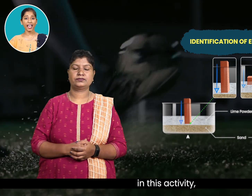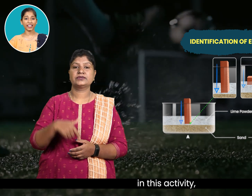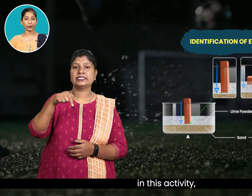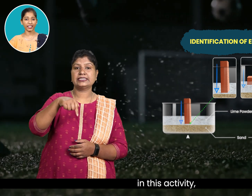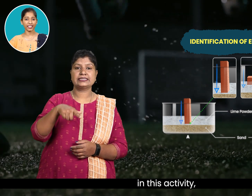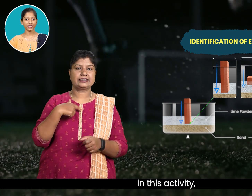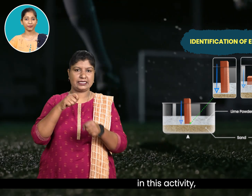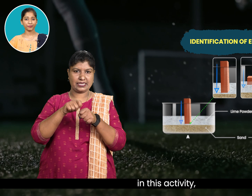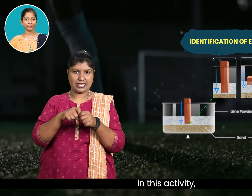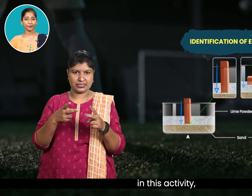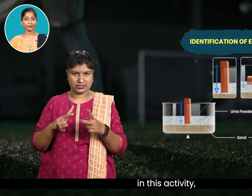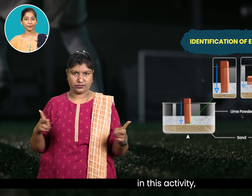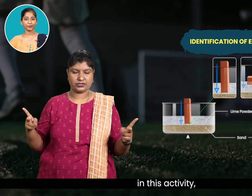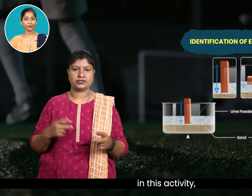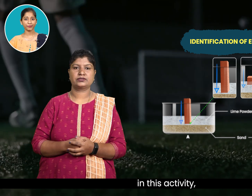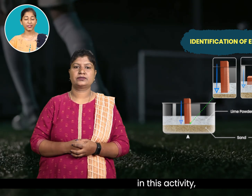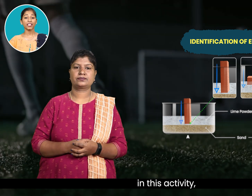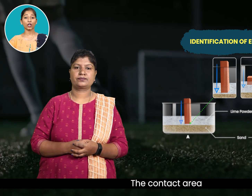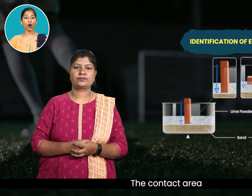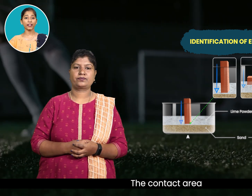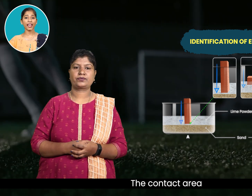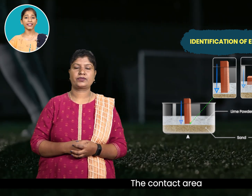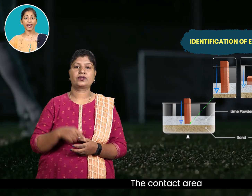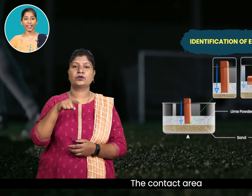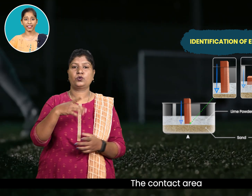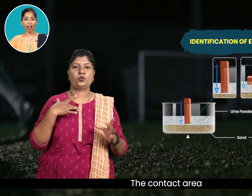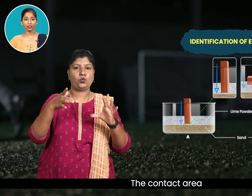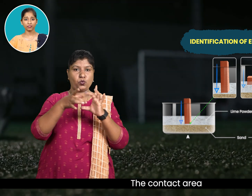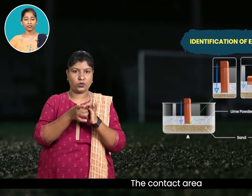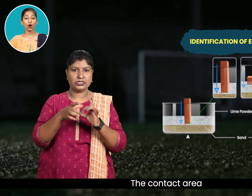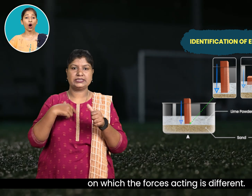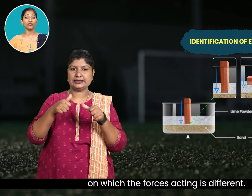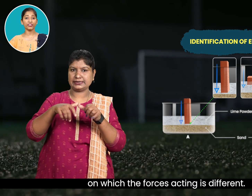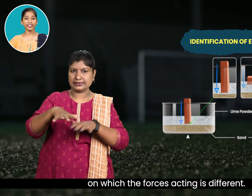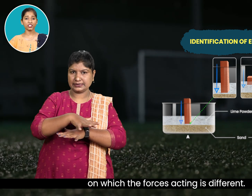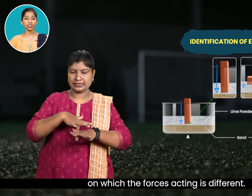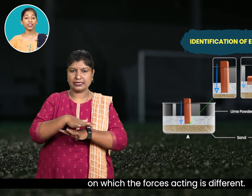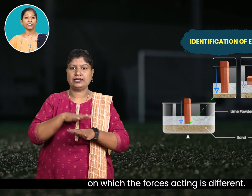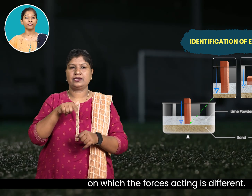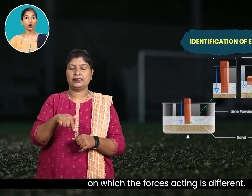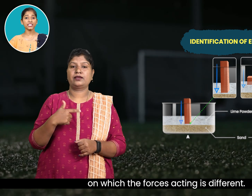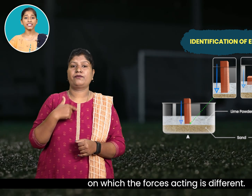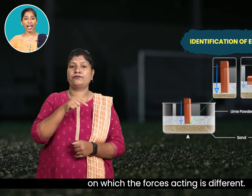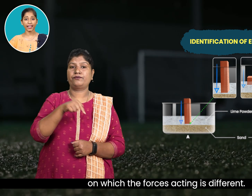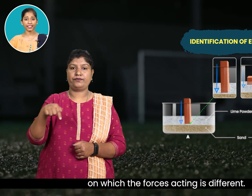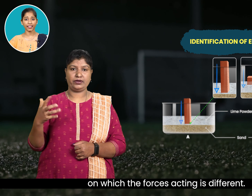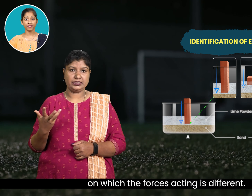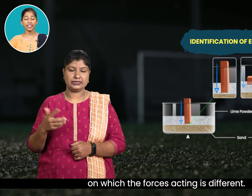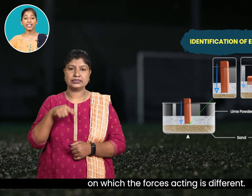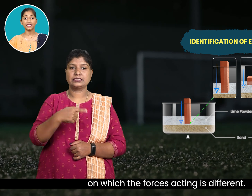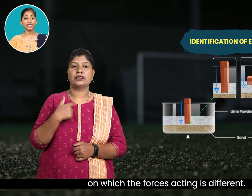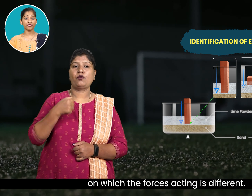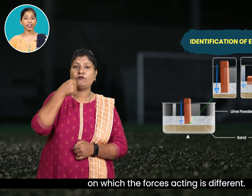In this activity, the contact area on which the force is